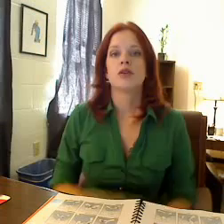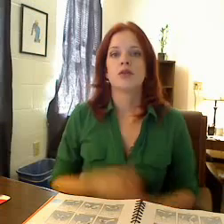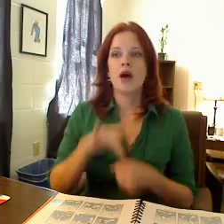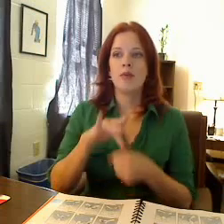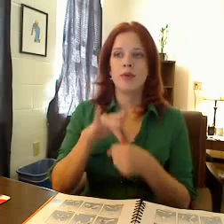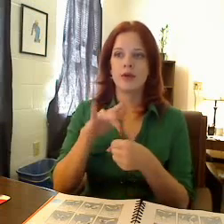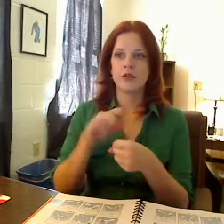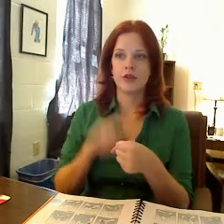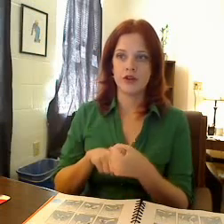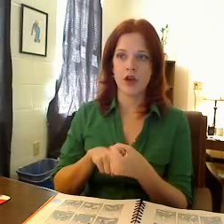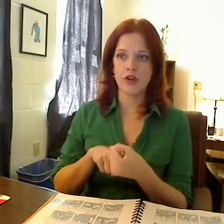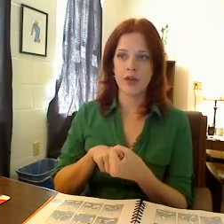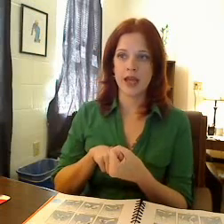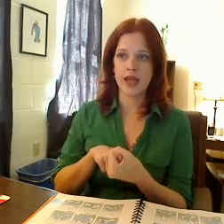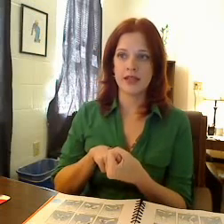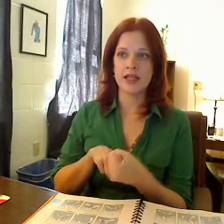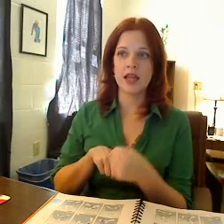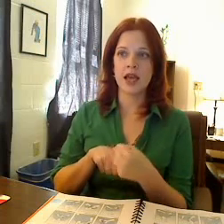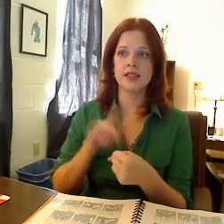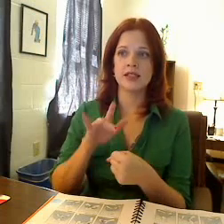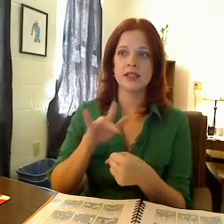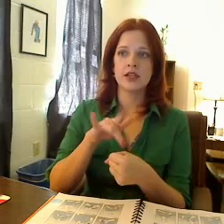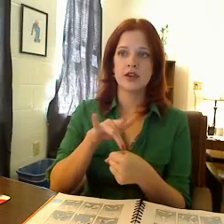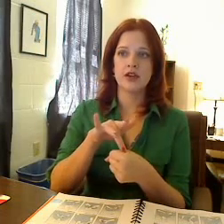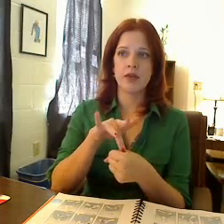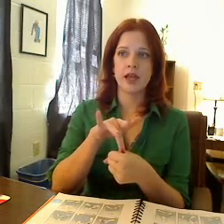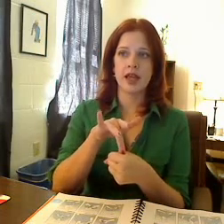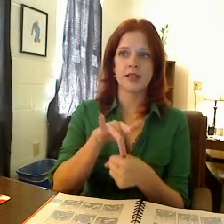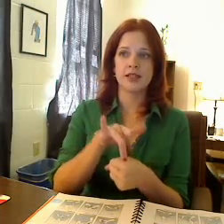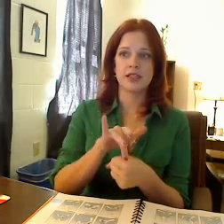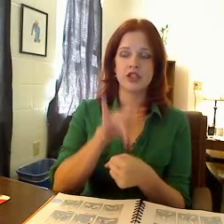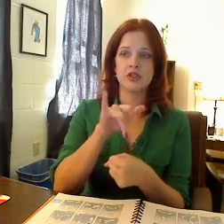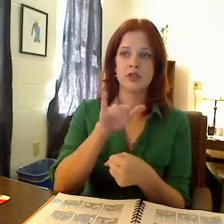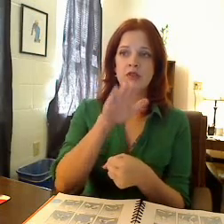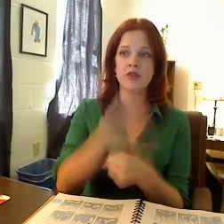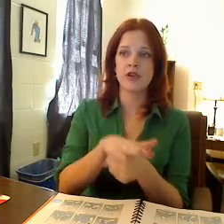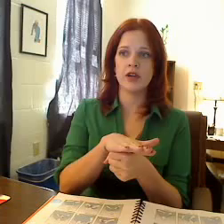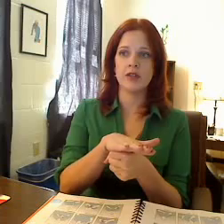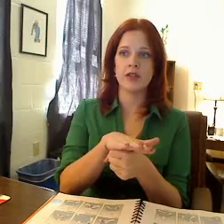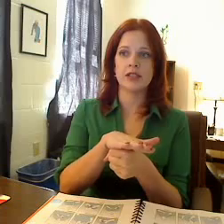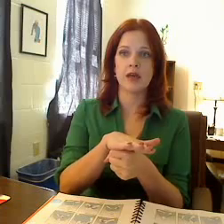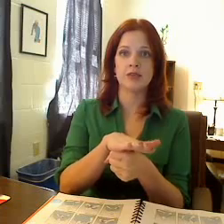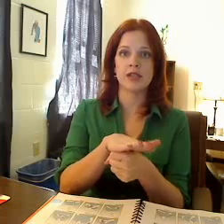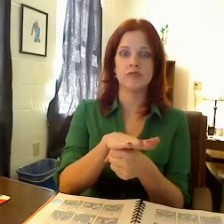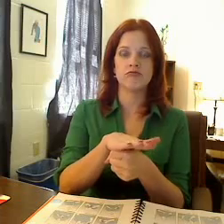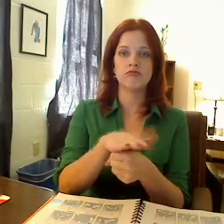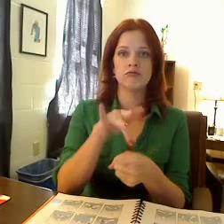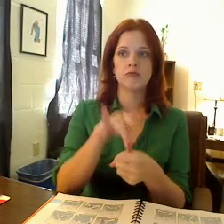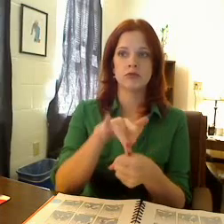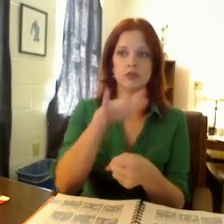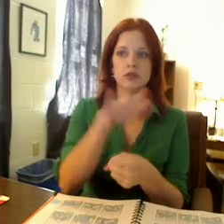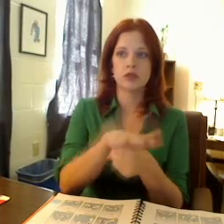Soda pop. Your non-dominant hand is in an S. Your dominant hand touches with the middle finger and then slaps down. Soda